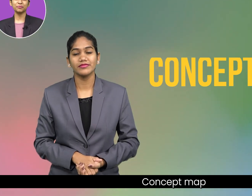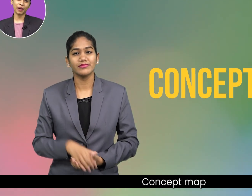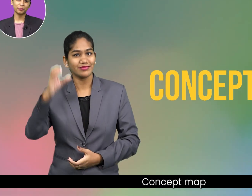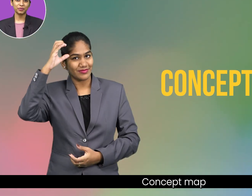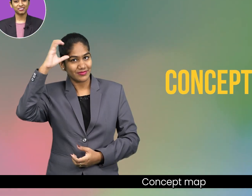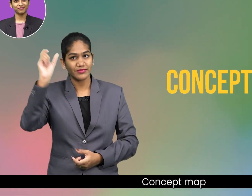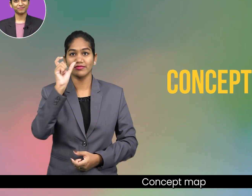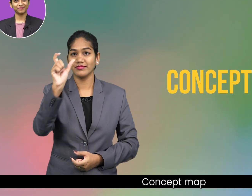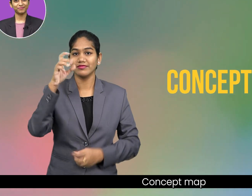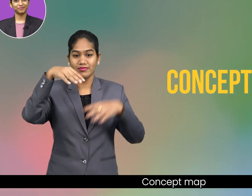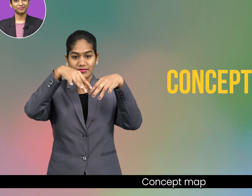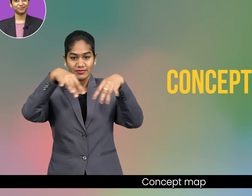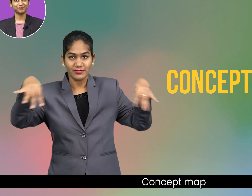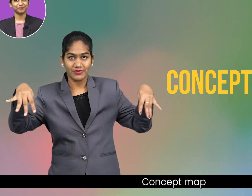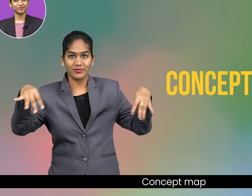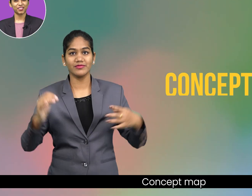Concept map.